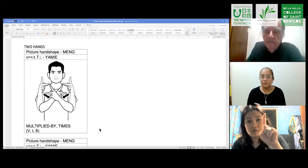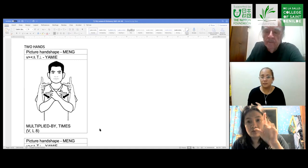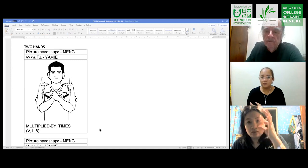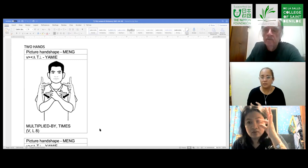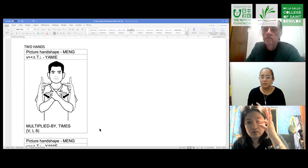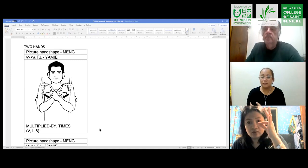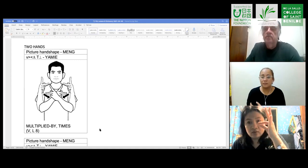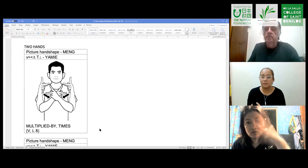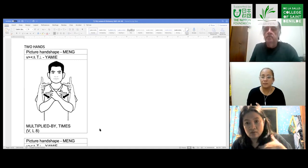Okay.